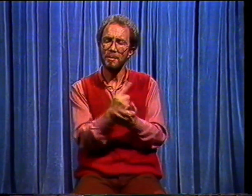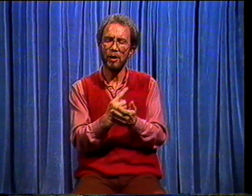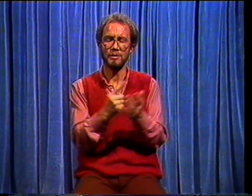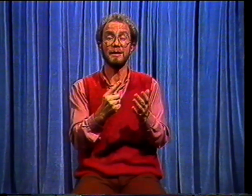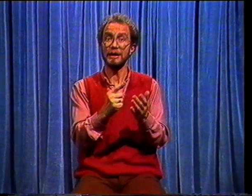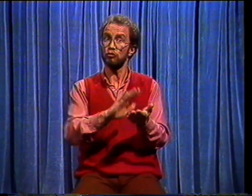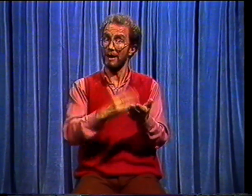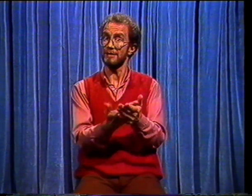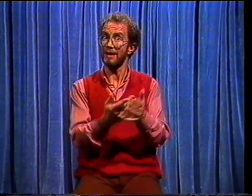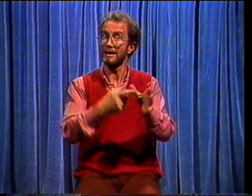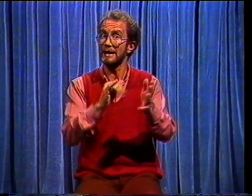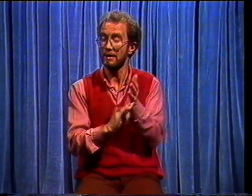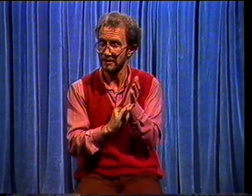about is translated as,